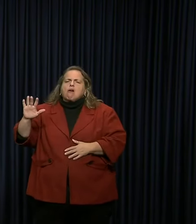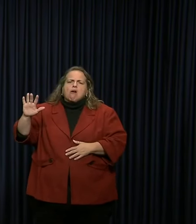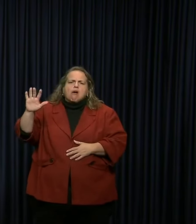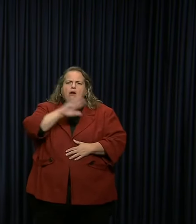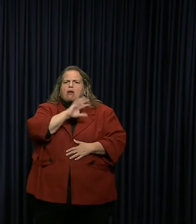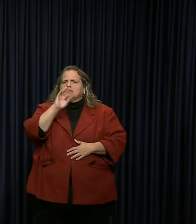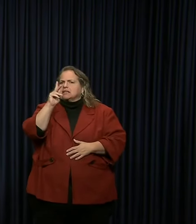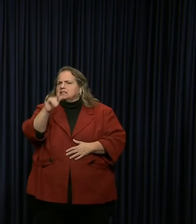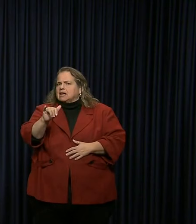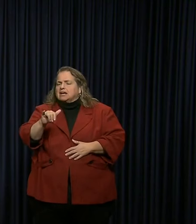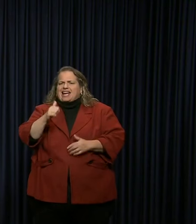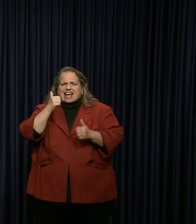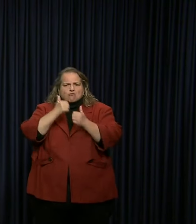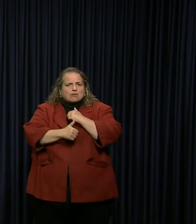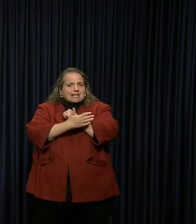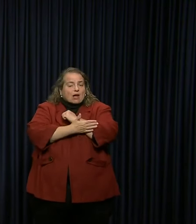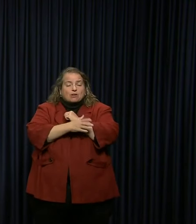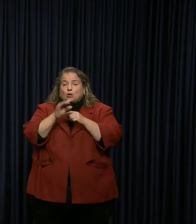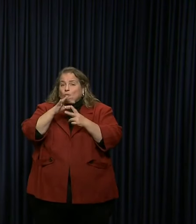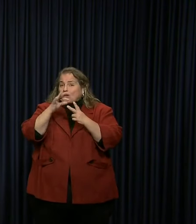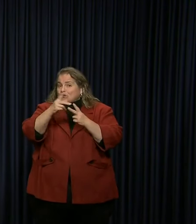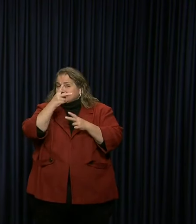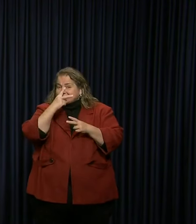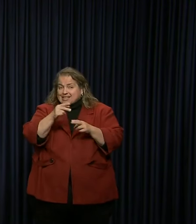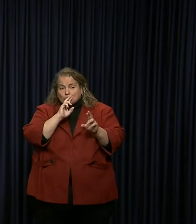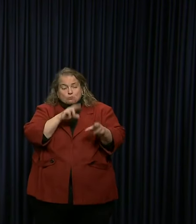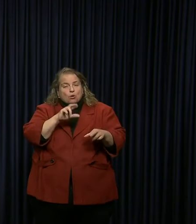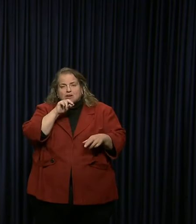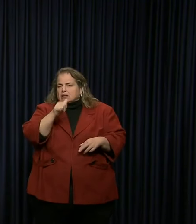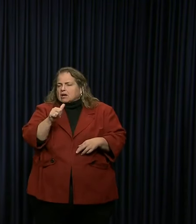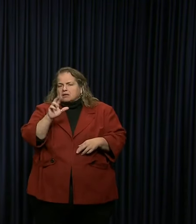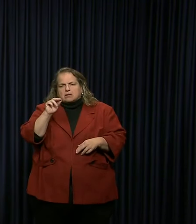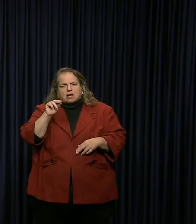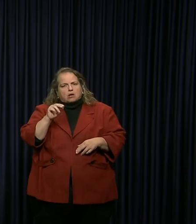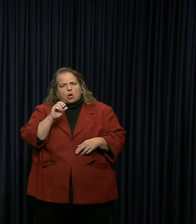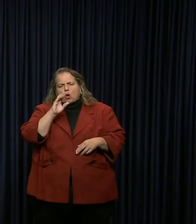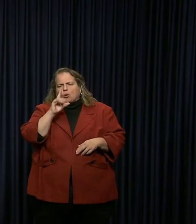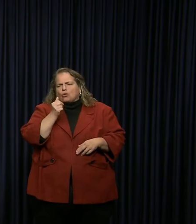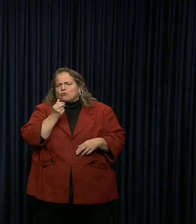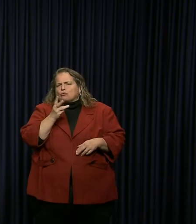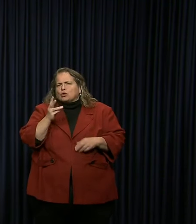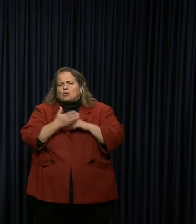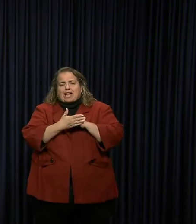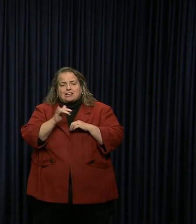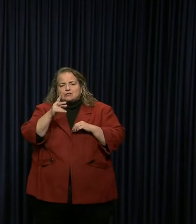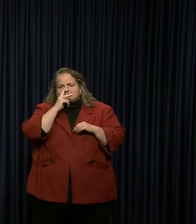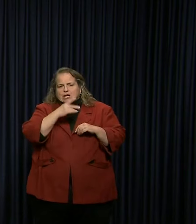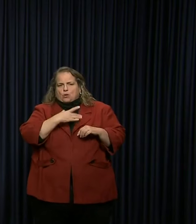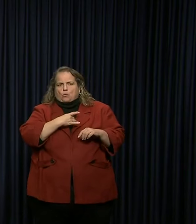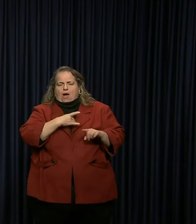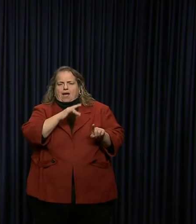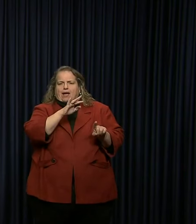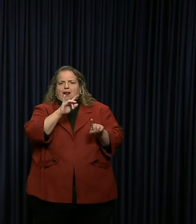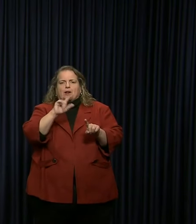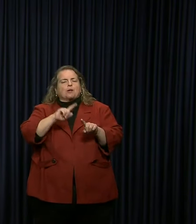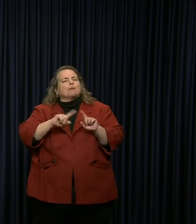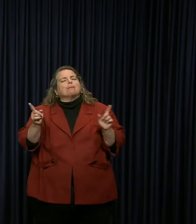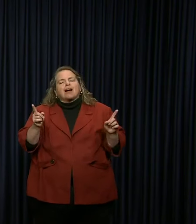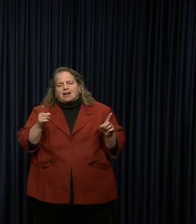every county, whether we've had a report or not, but it's only now a handful of counties, if you go on the website, that you'll see